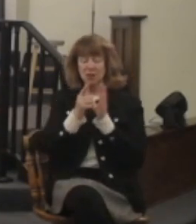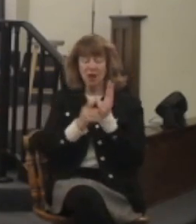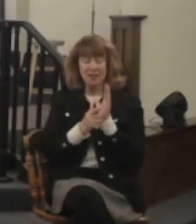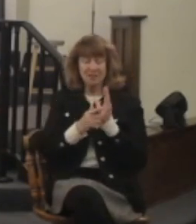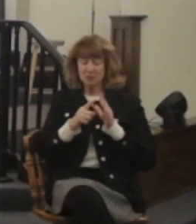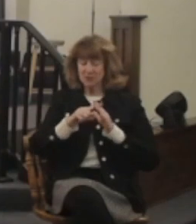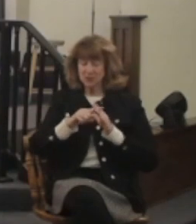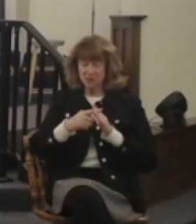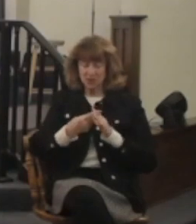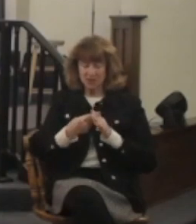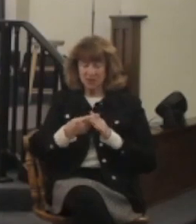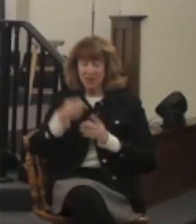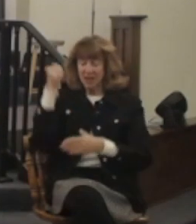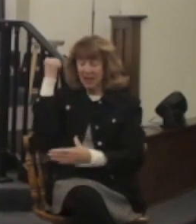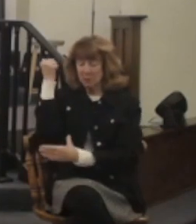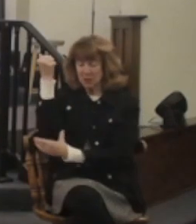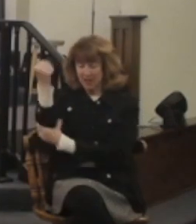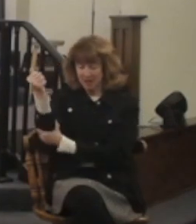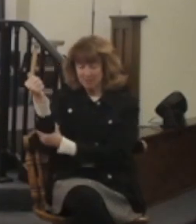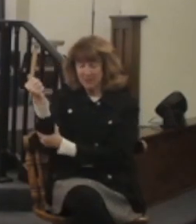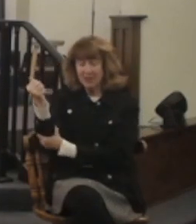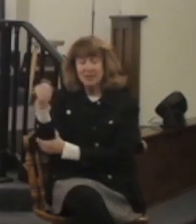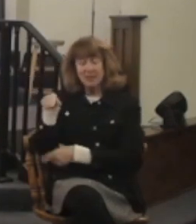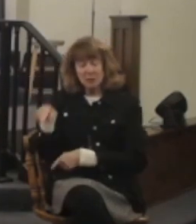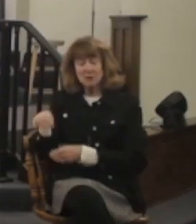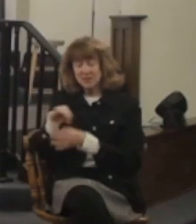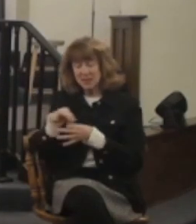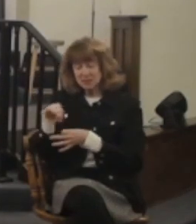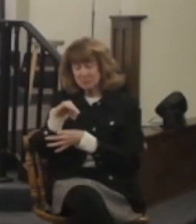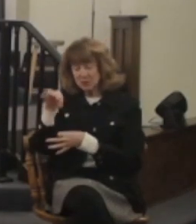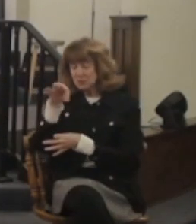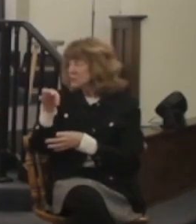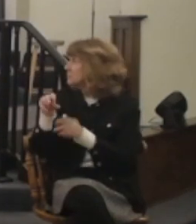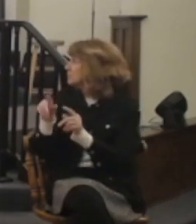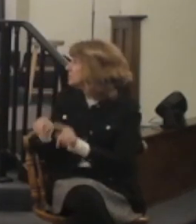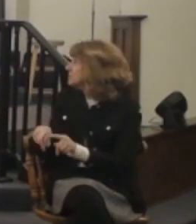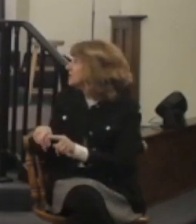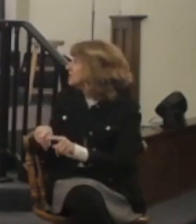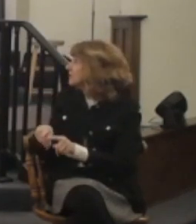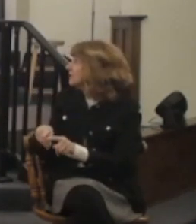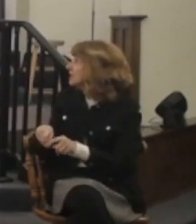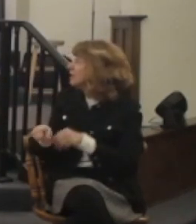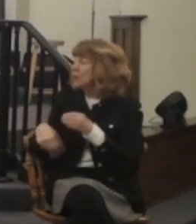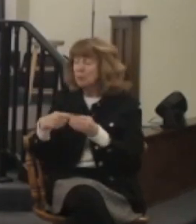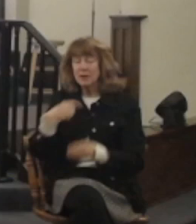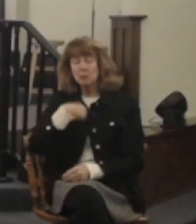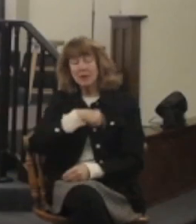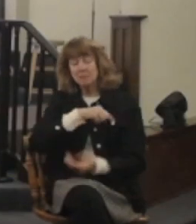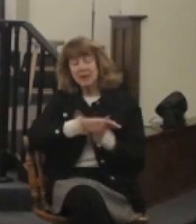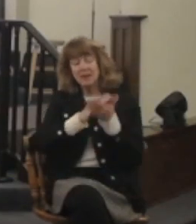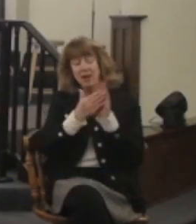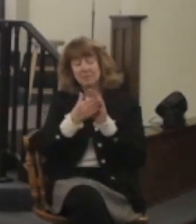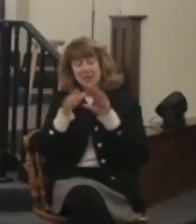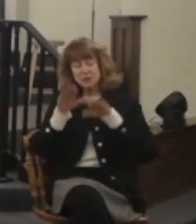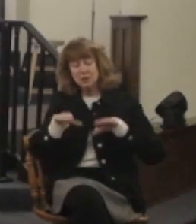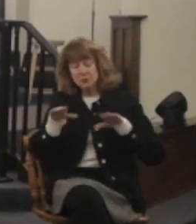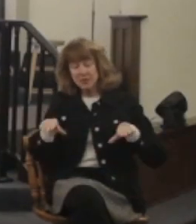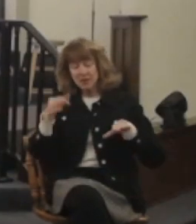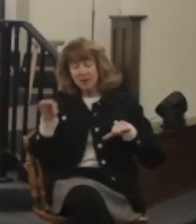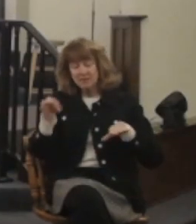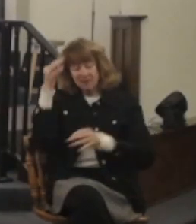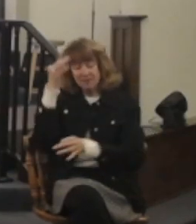And Abraham is our spiritual father. That's what Galatians tells us. When we become children of faith, we're also children of